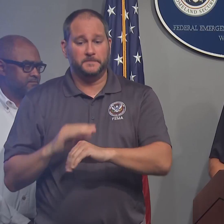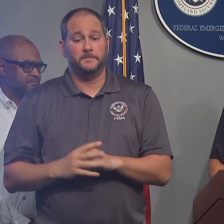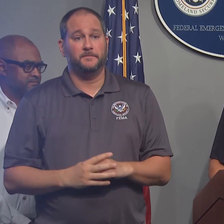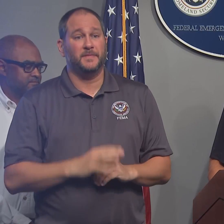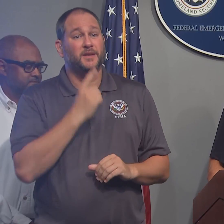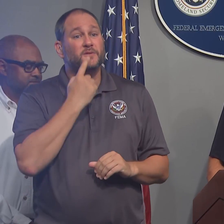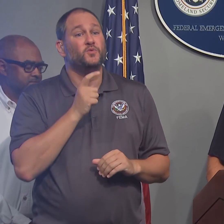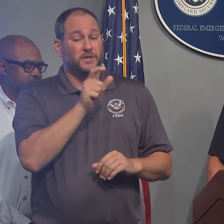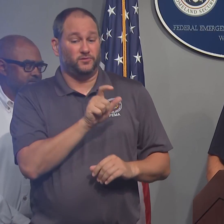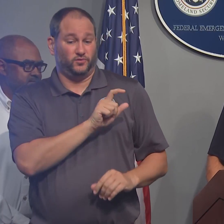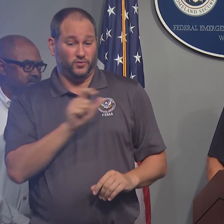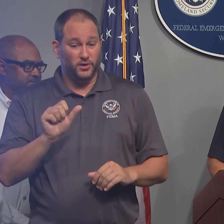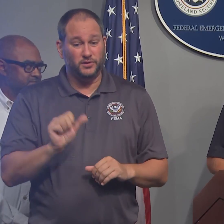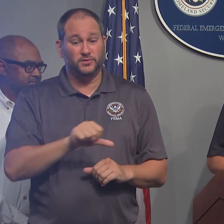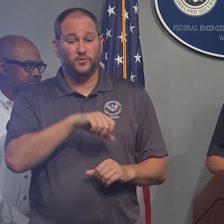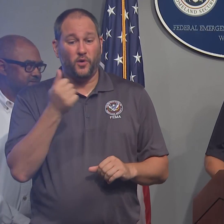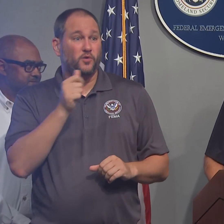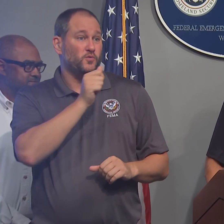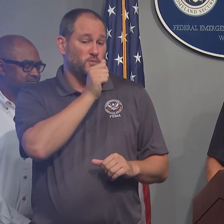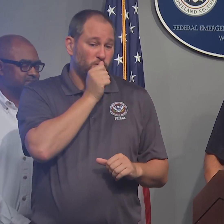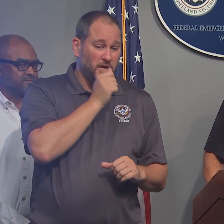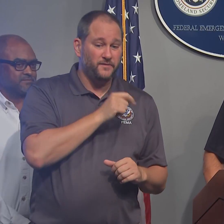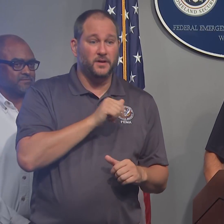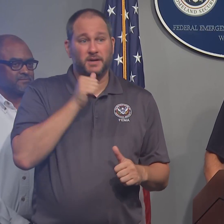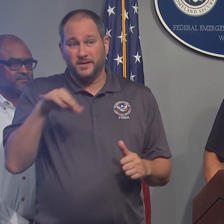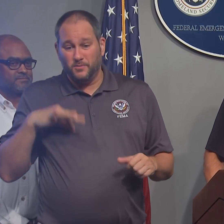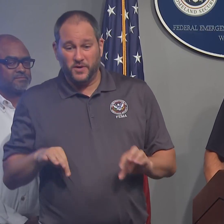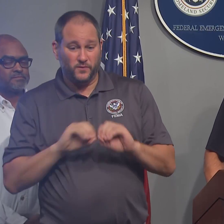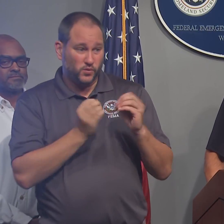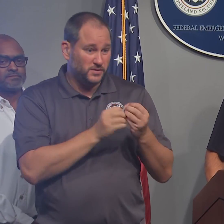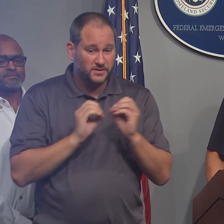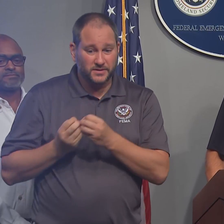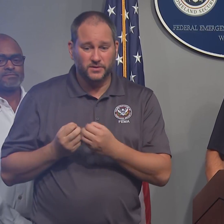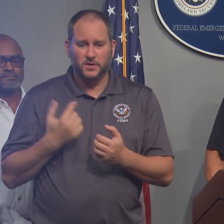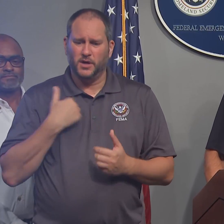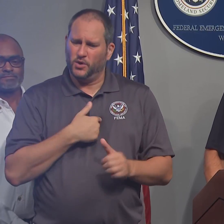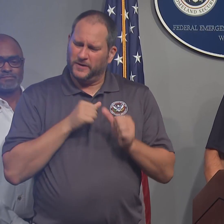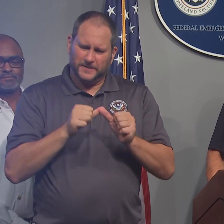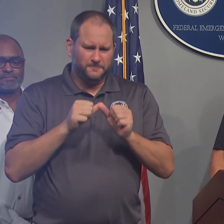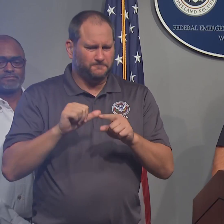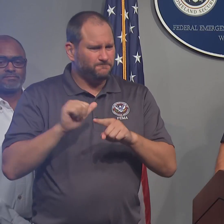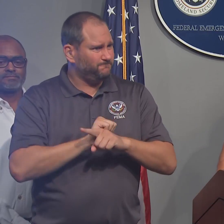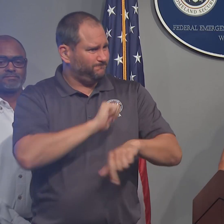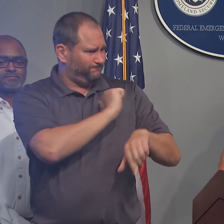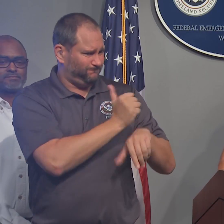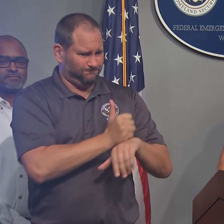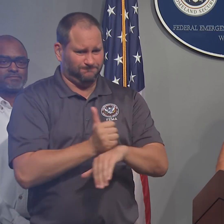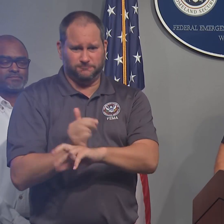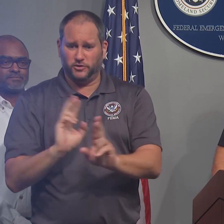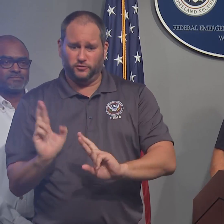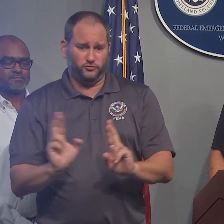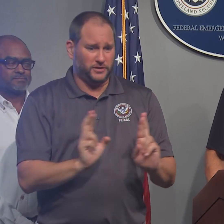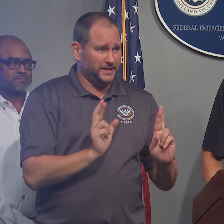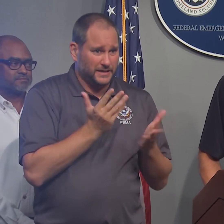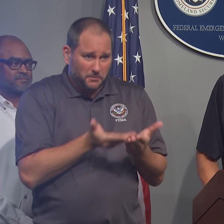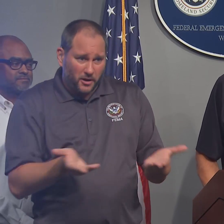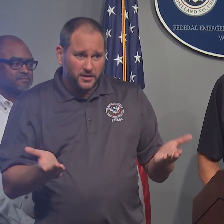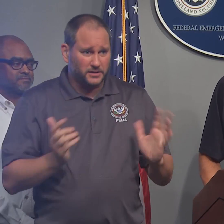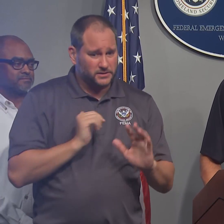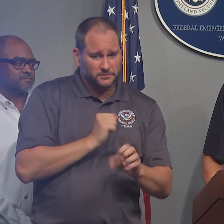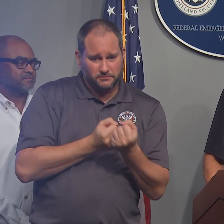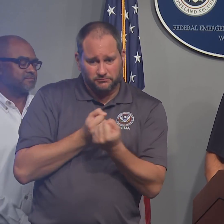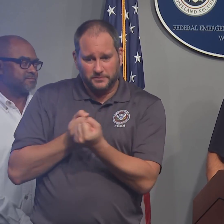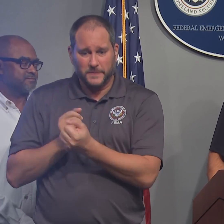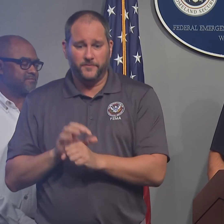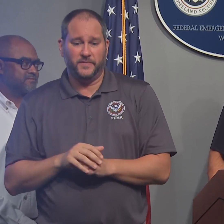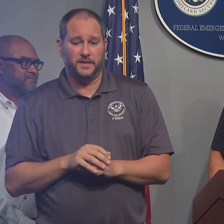continue to pre-stage resources in the theater of operations in the Atlantic area. I'd just like to set a little expectations.